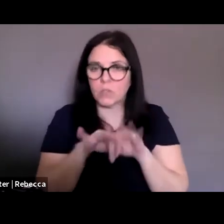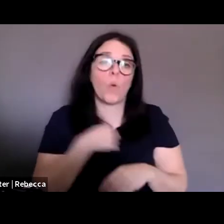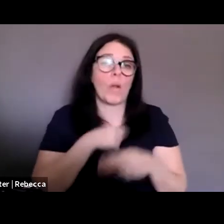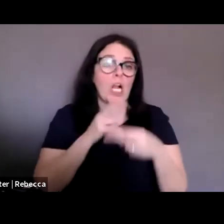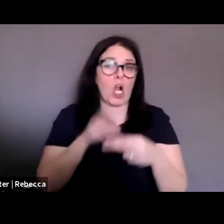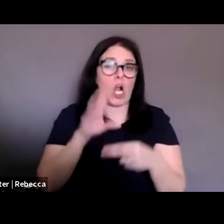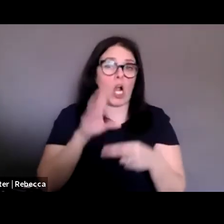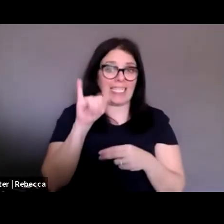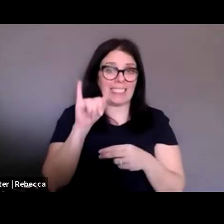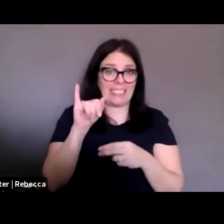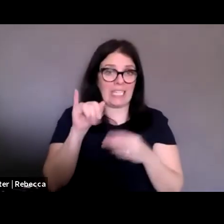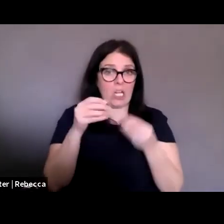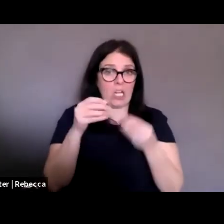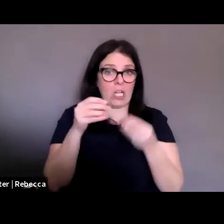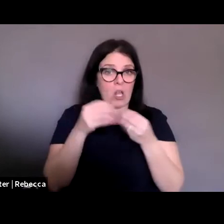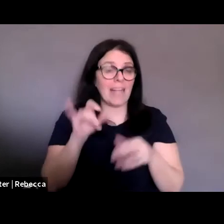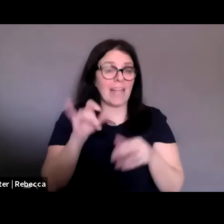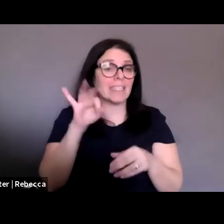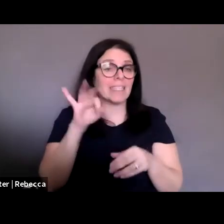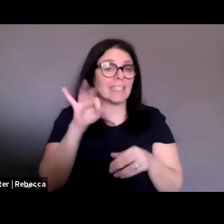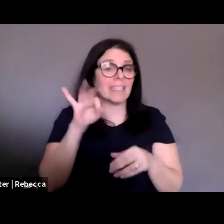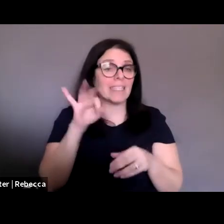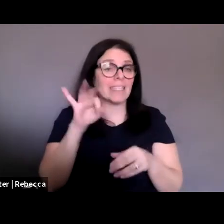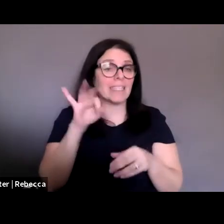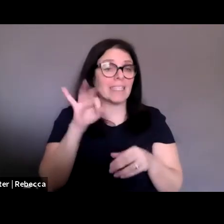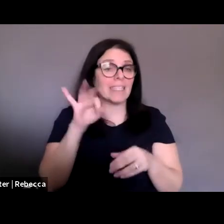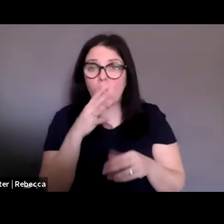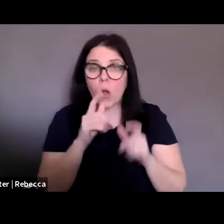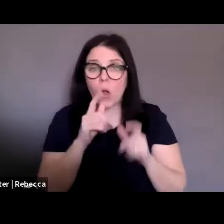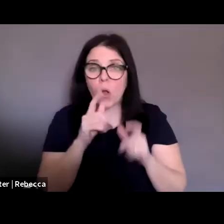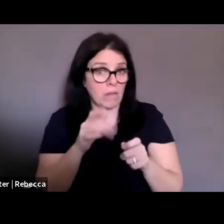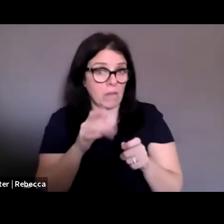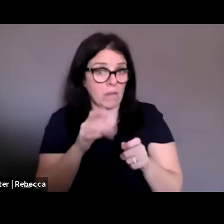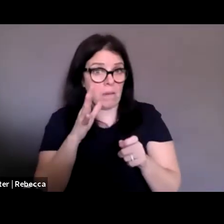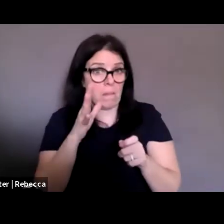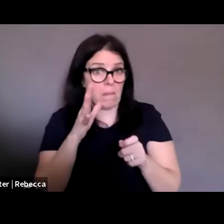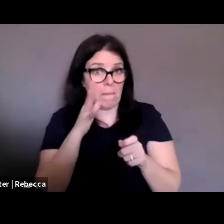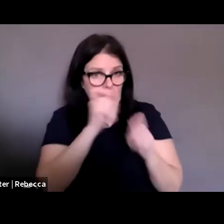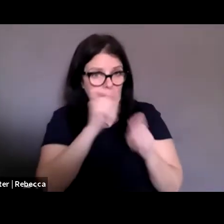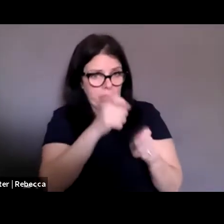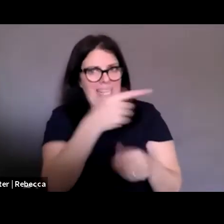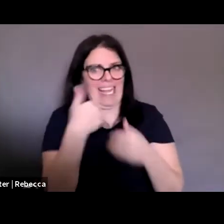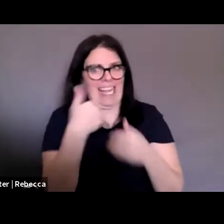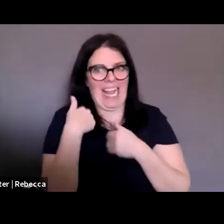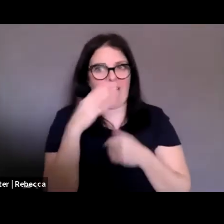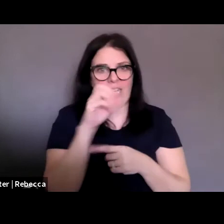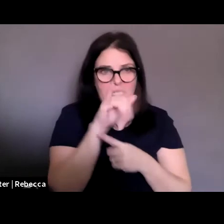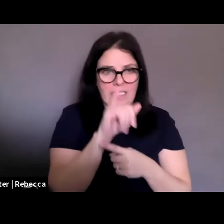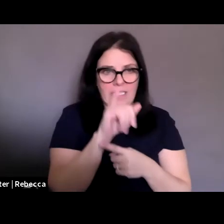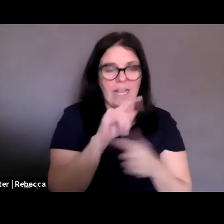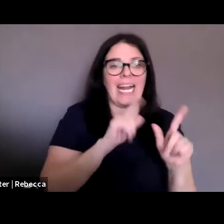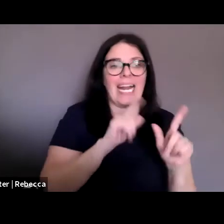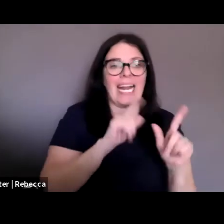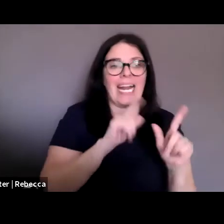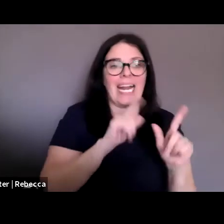started with primary physical care, whether or not it was an award of custody. And then at the end, the father is awarded primary. So from primary